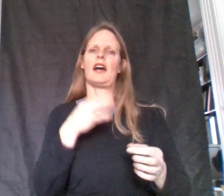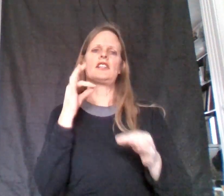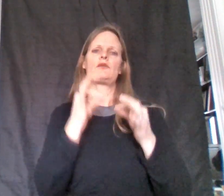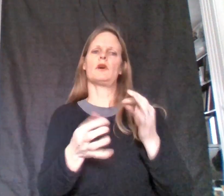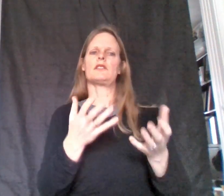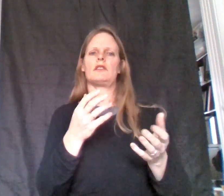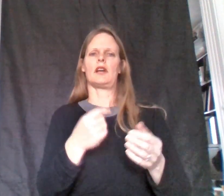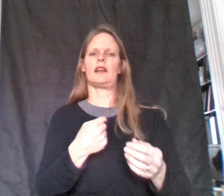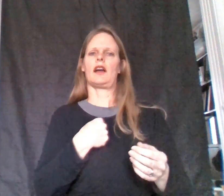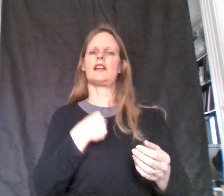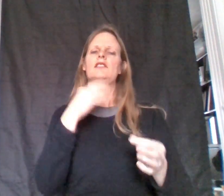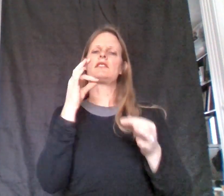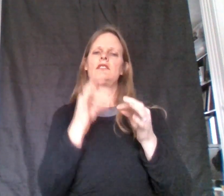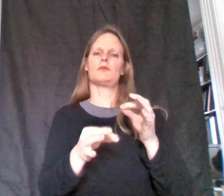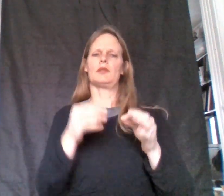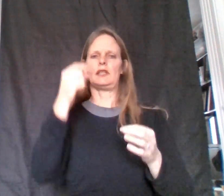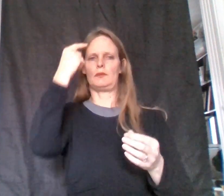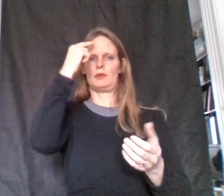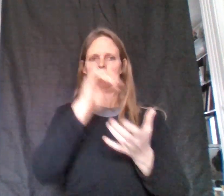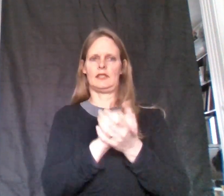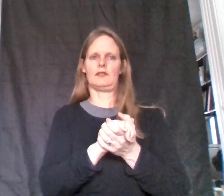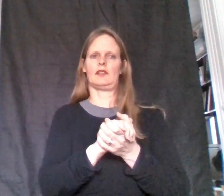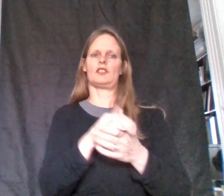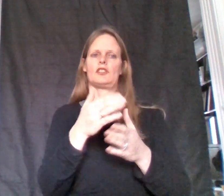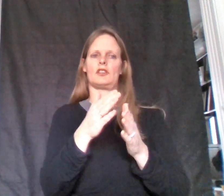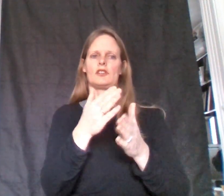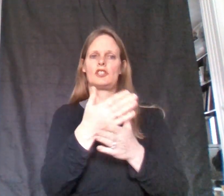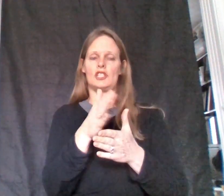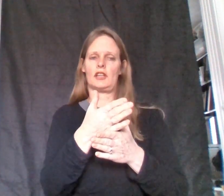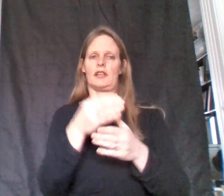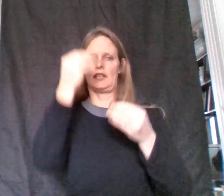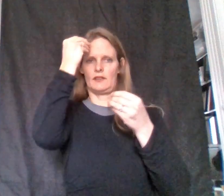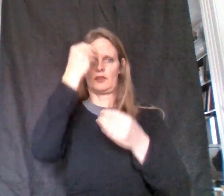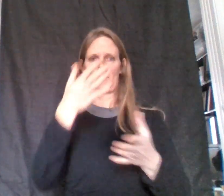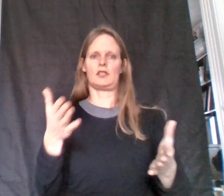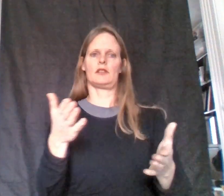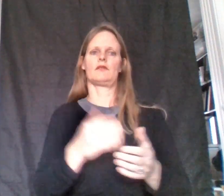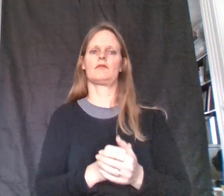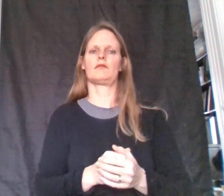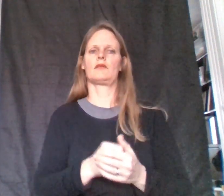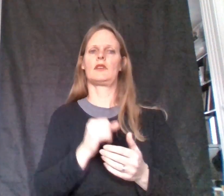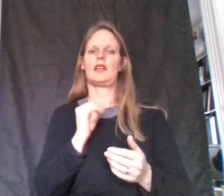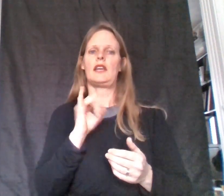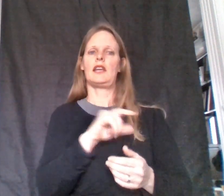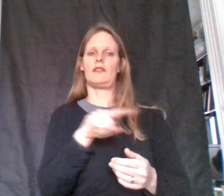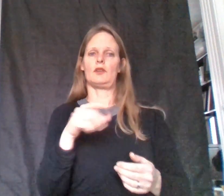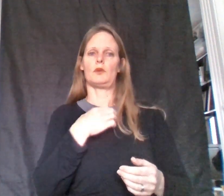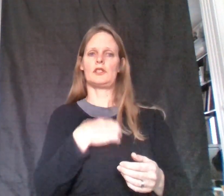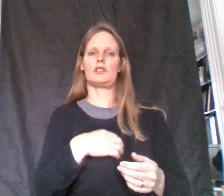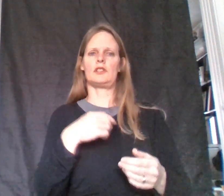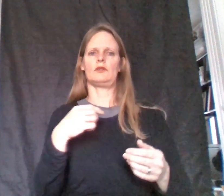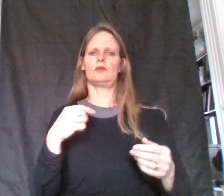I just simply believe in sharing information. If you wish to